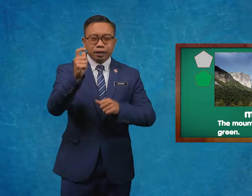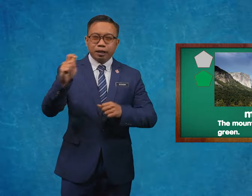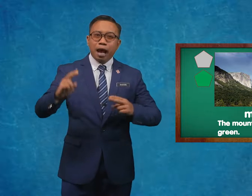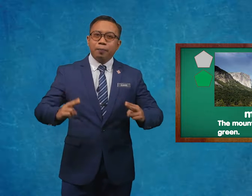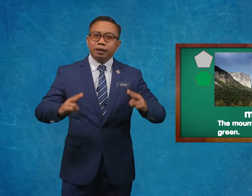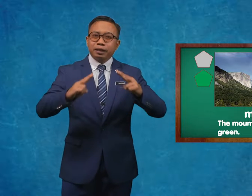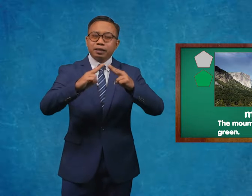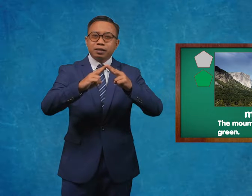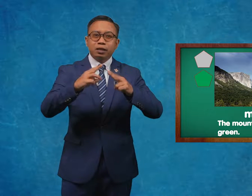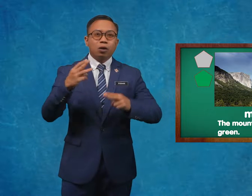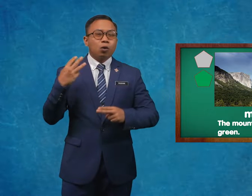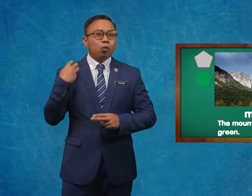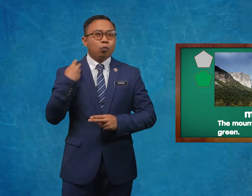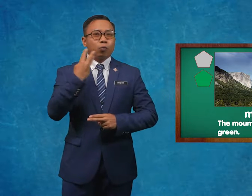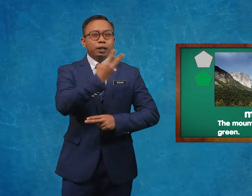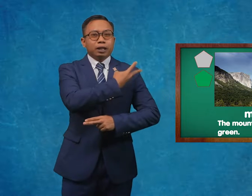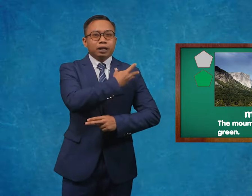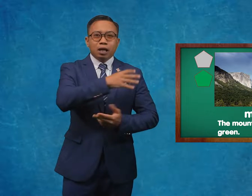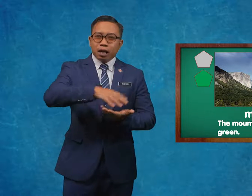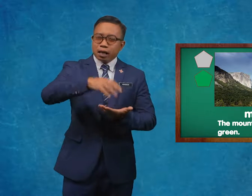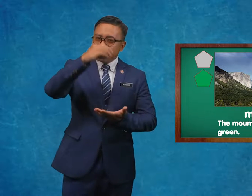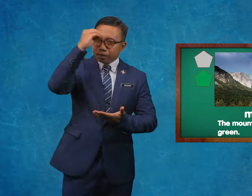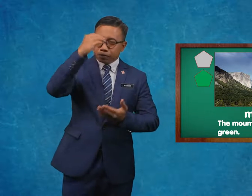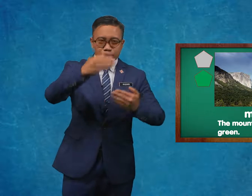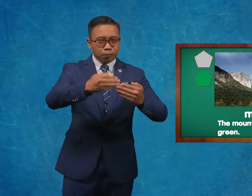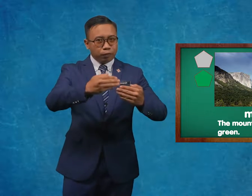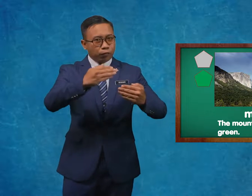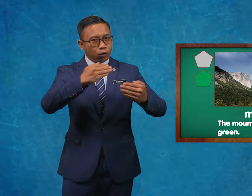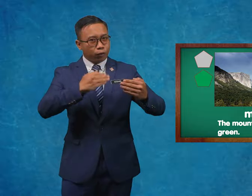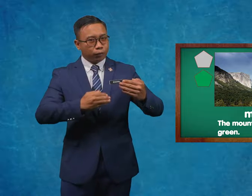the habitats we learned before.